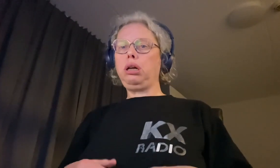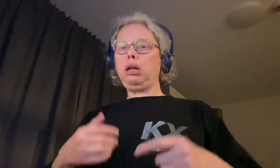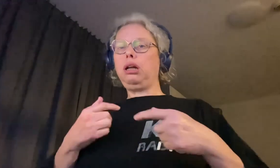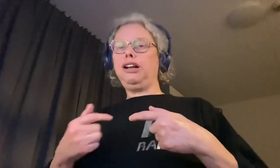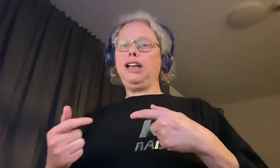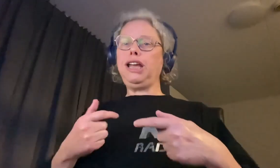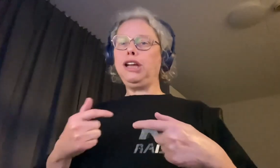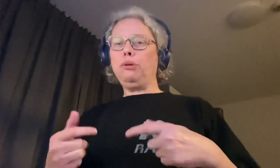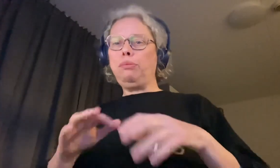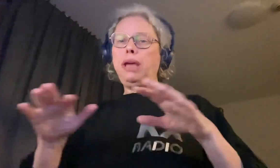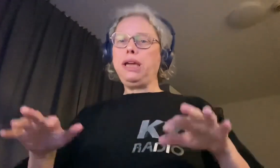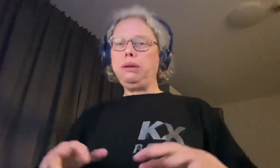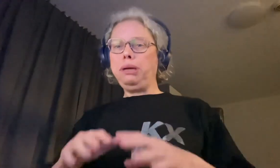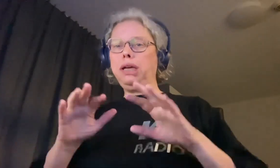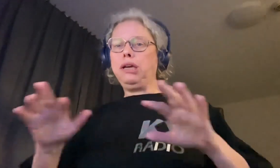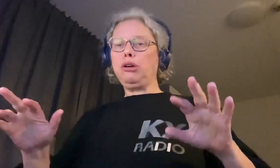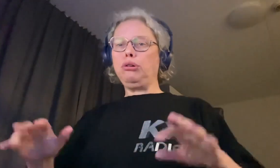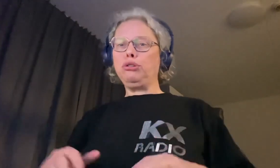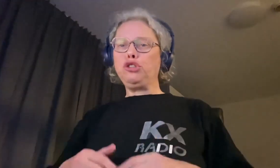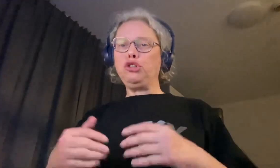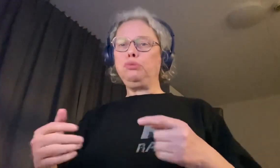A little baby girl should be